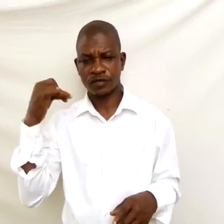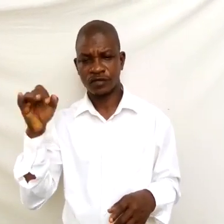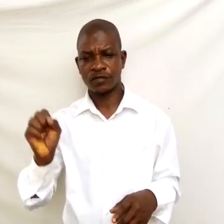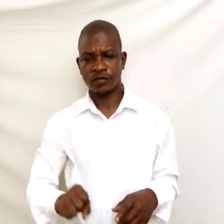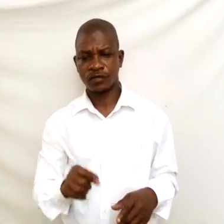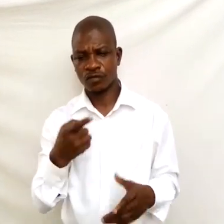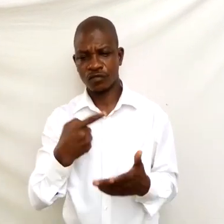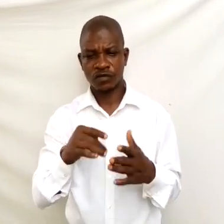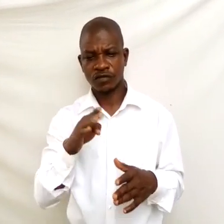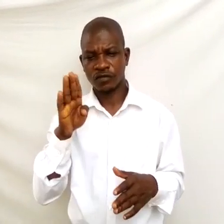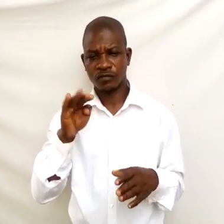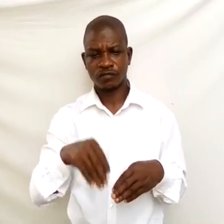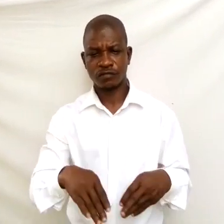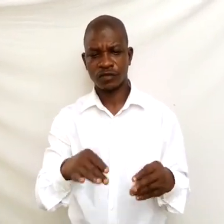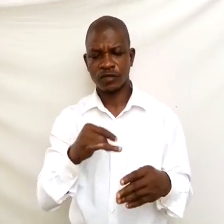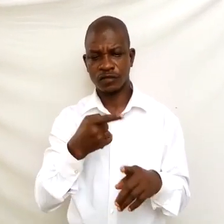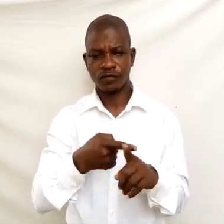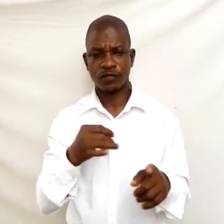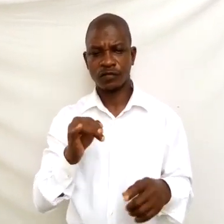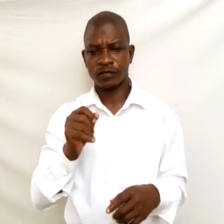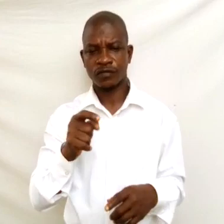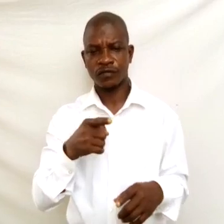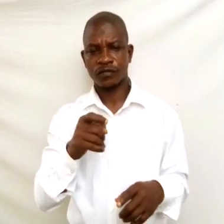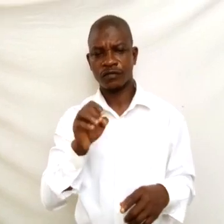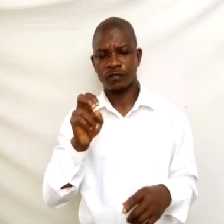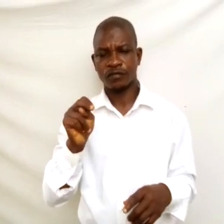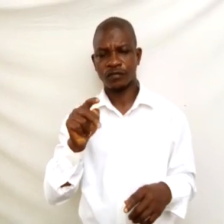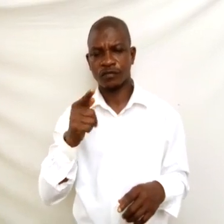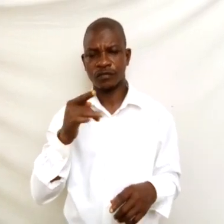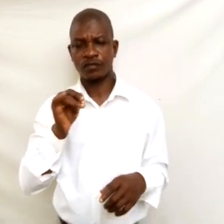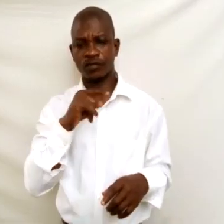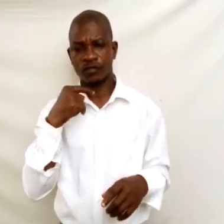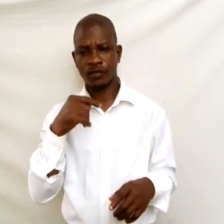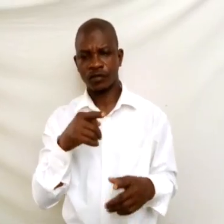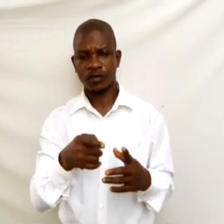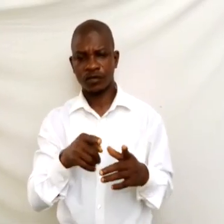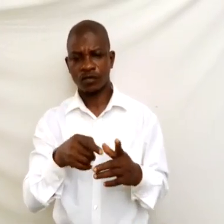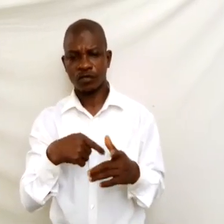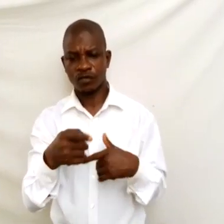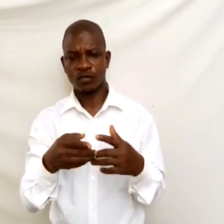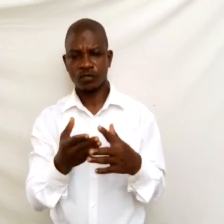bearing of Adamu from Ngozi? So you can go through that. Thank you very much.